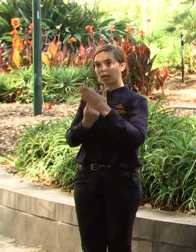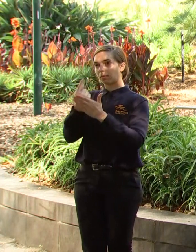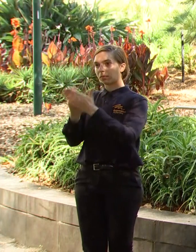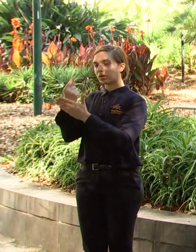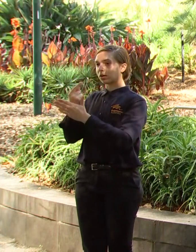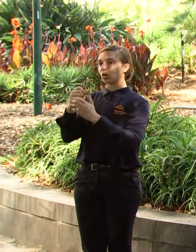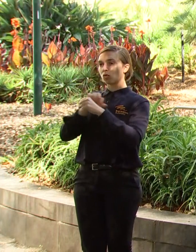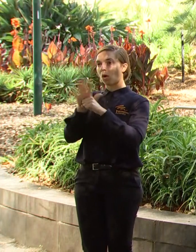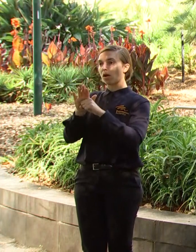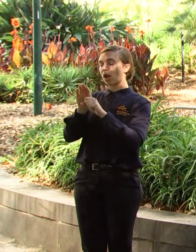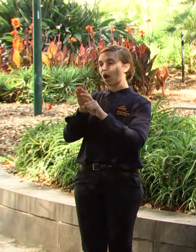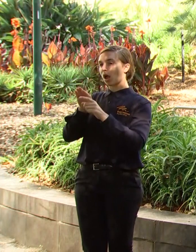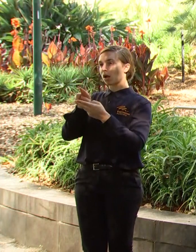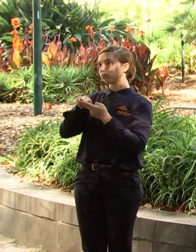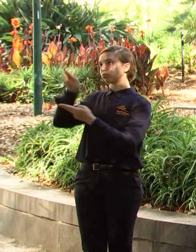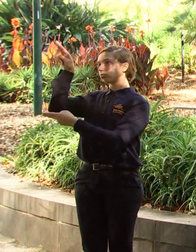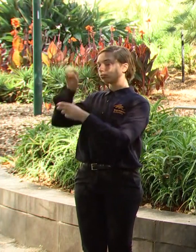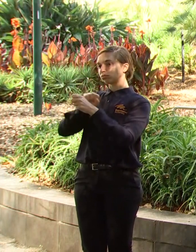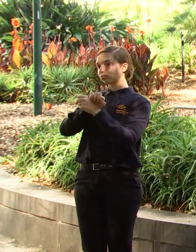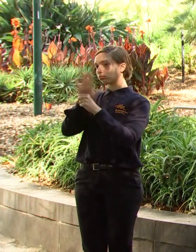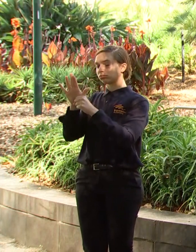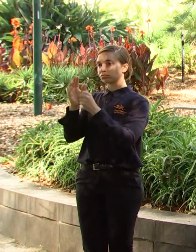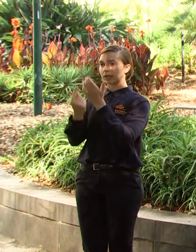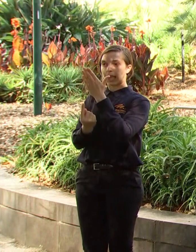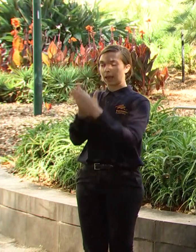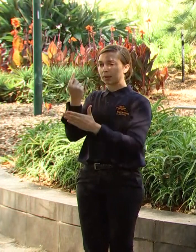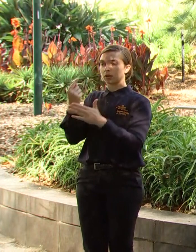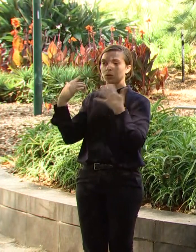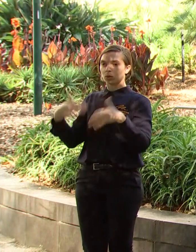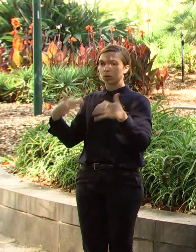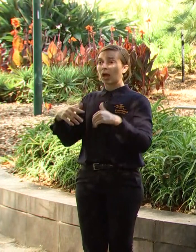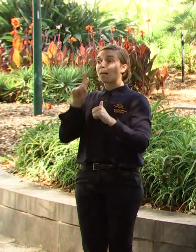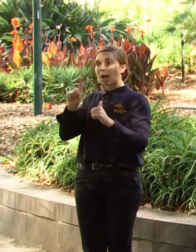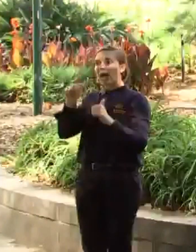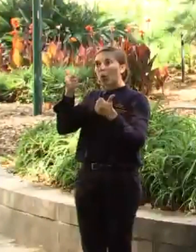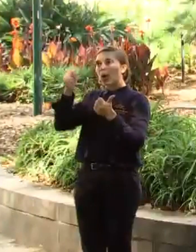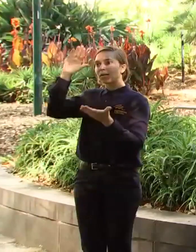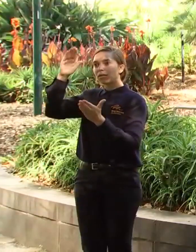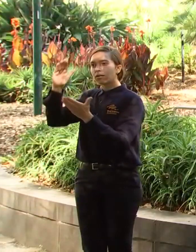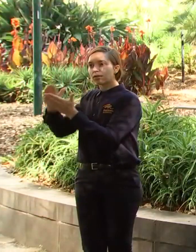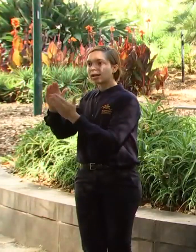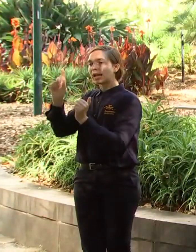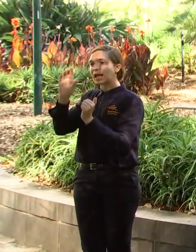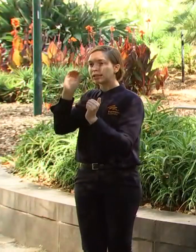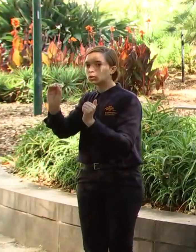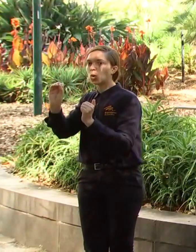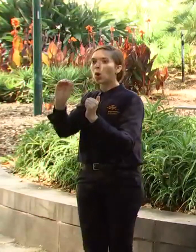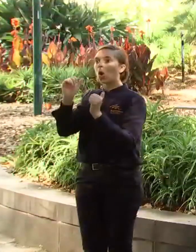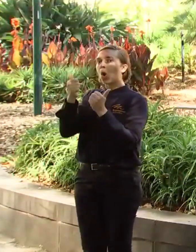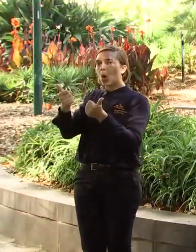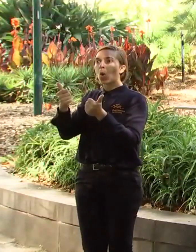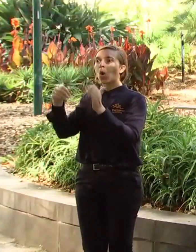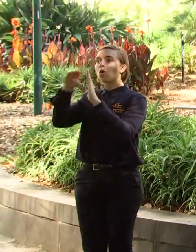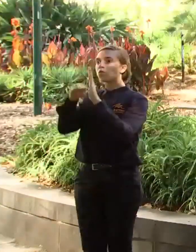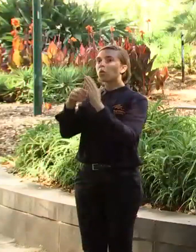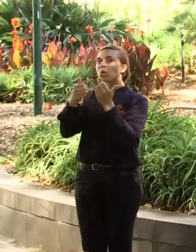across the nation. Our plan, the way we're doing it, is the best way to go. Test everyone every day, and then test their family